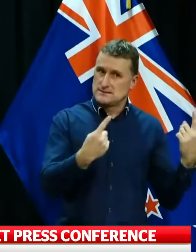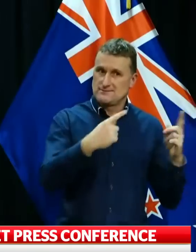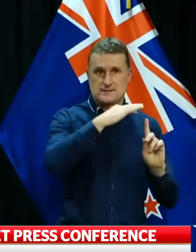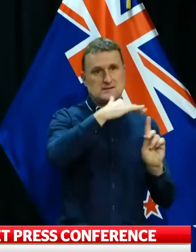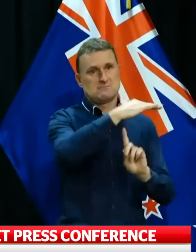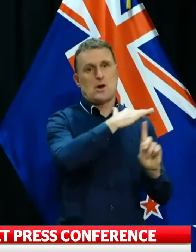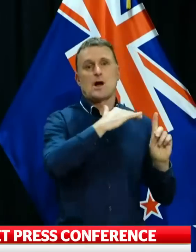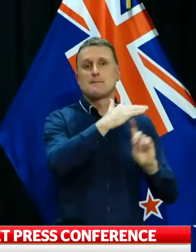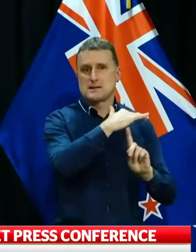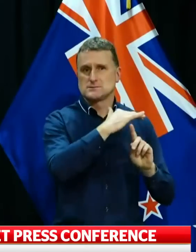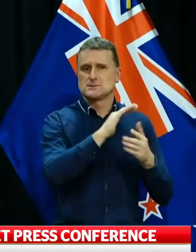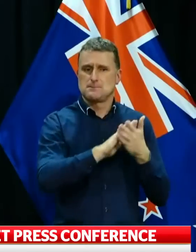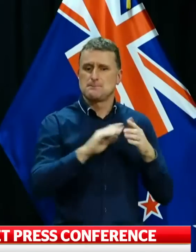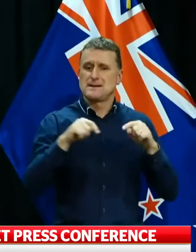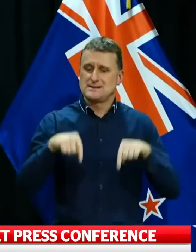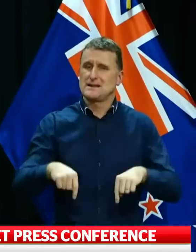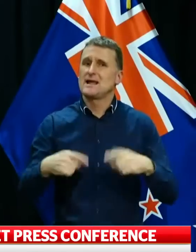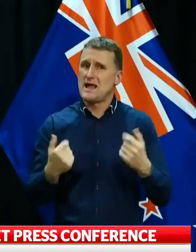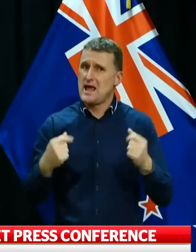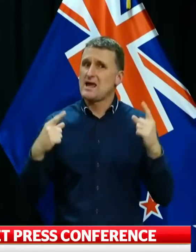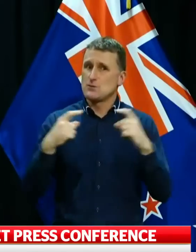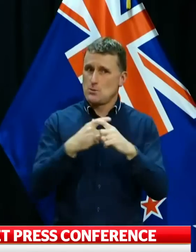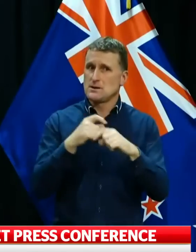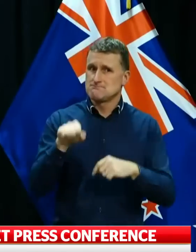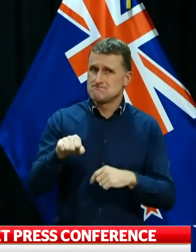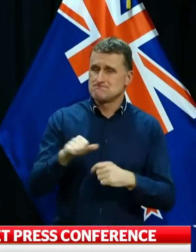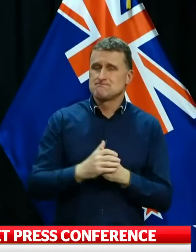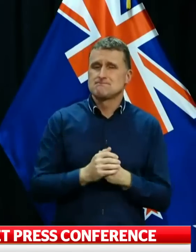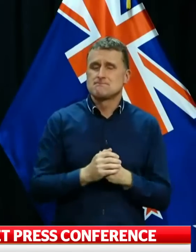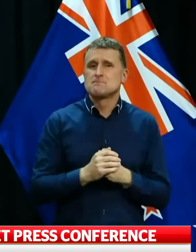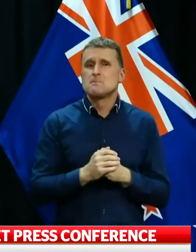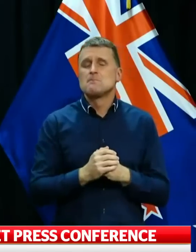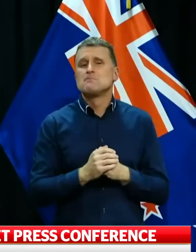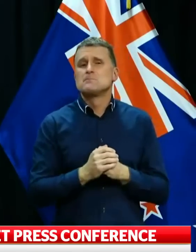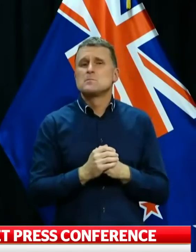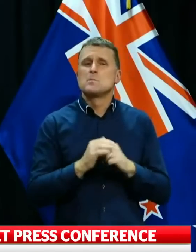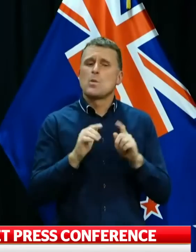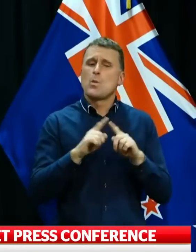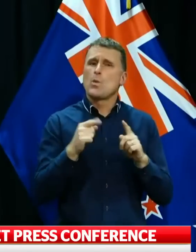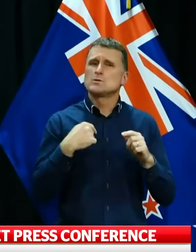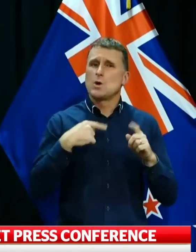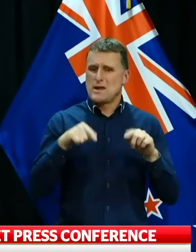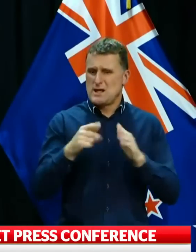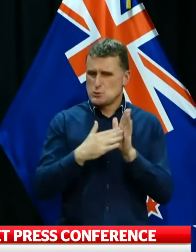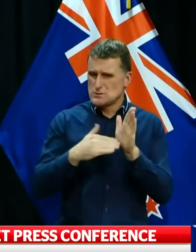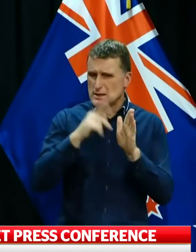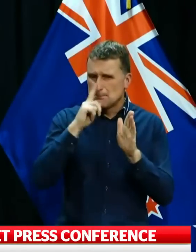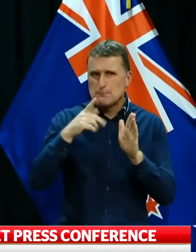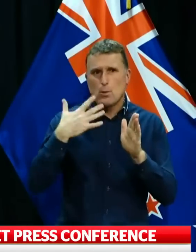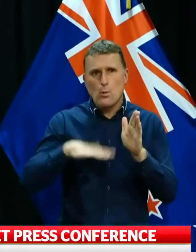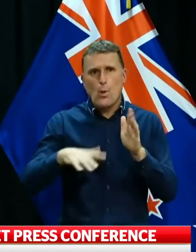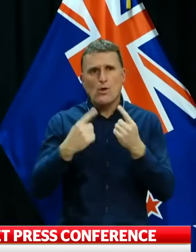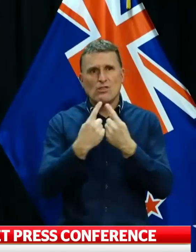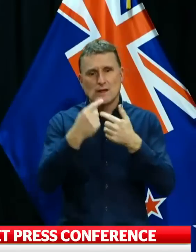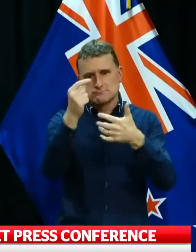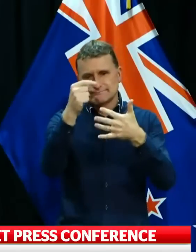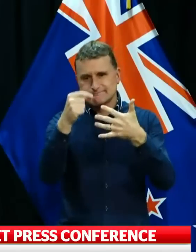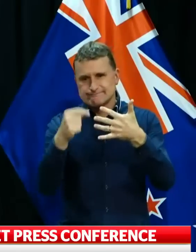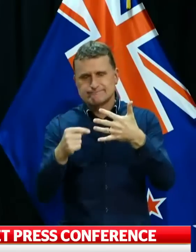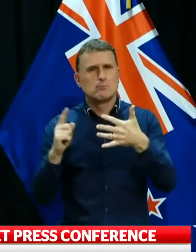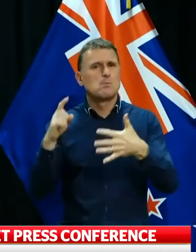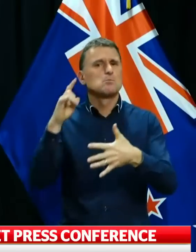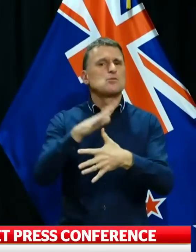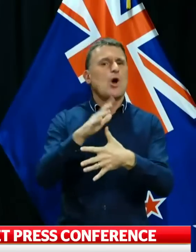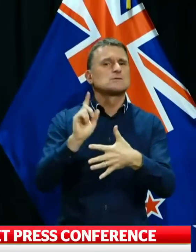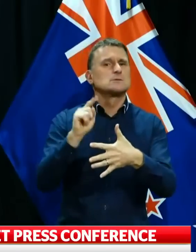again, there is the complexity. But there is also whether or not it's a priority for New Zealanders. And, you know, I've been around